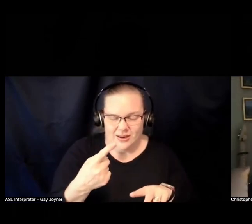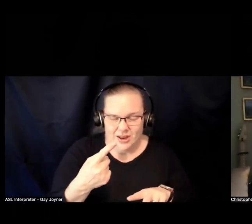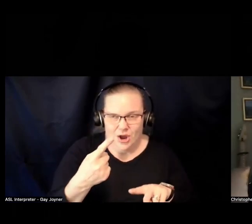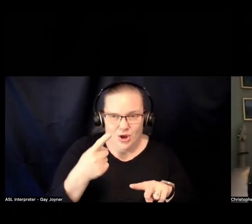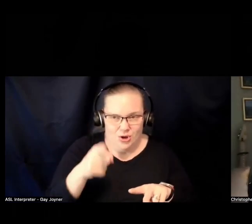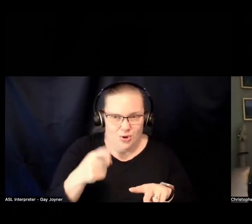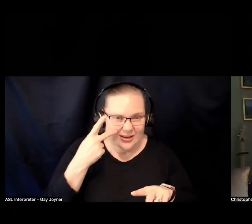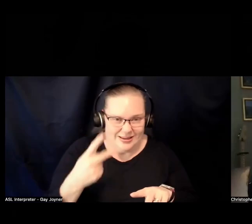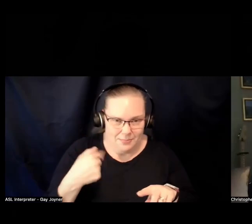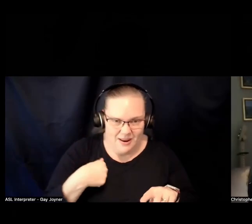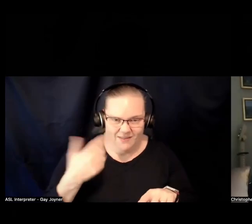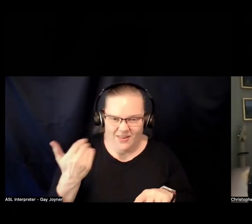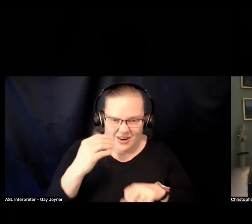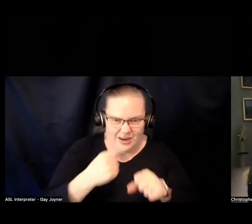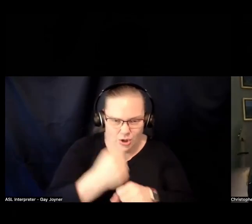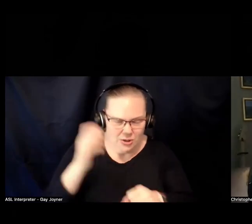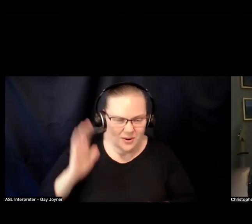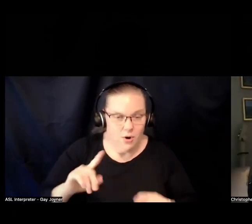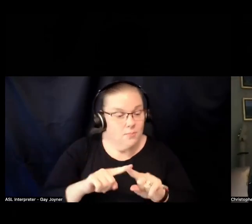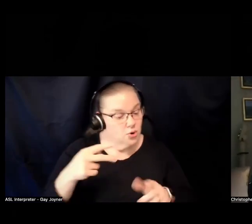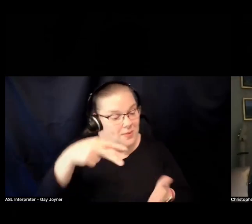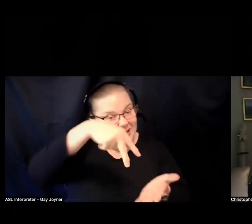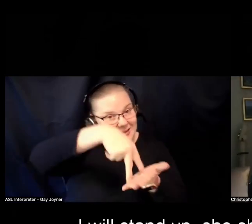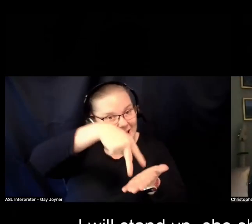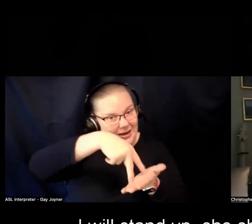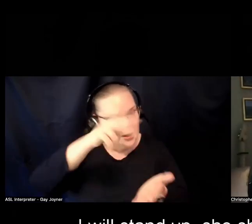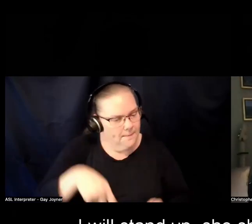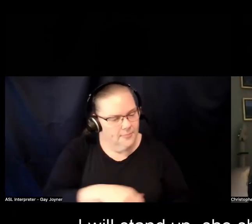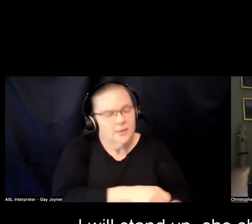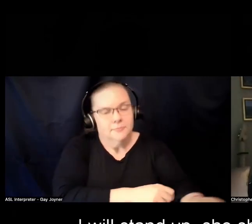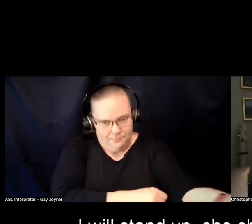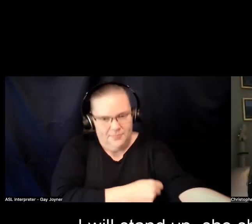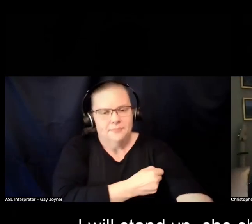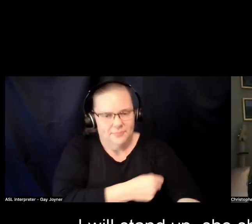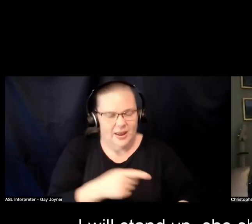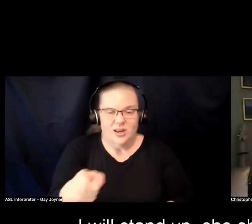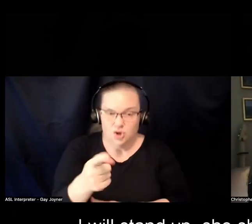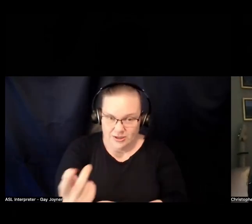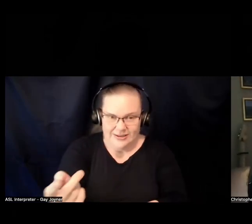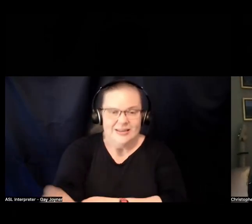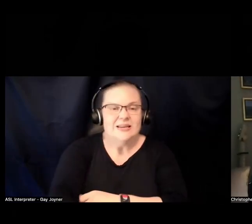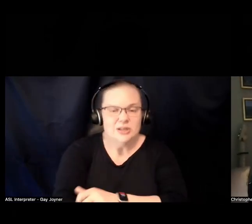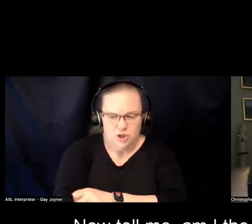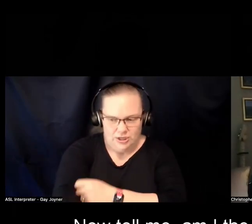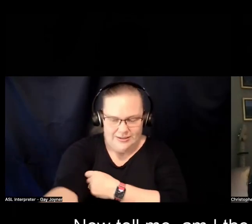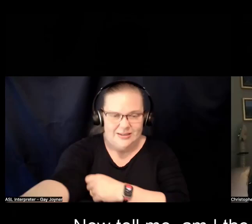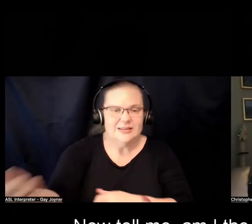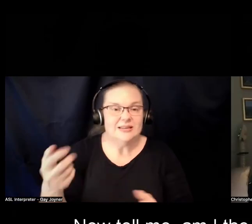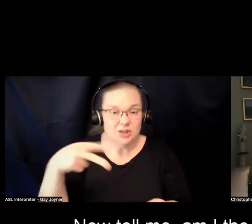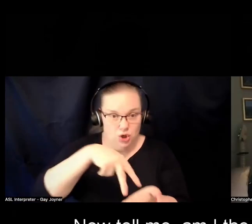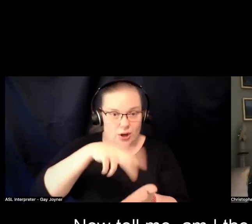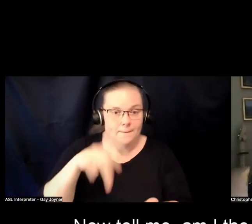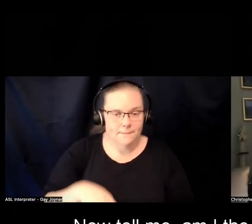before? "Would you mind standing up, Mrs. Rosenberg?" She did. "I will stand up," she shot back, glaring at him. "Now tell